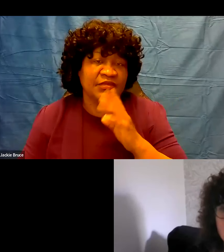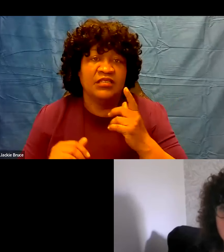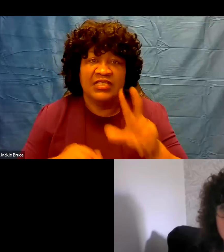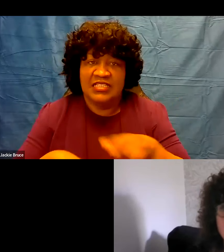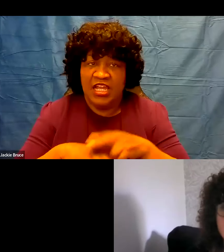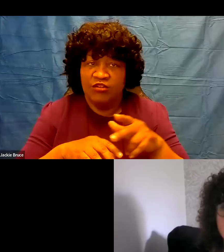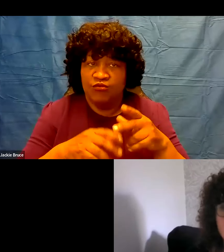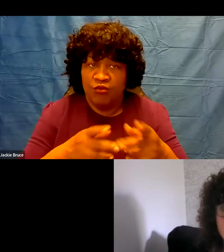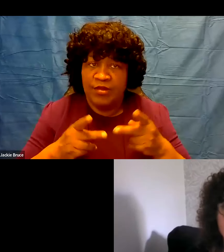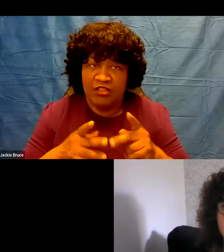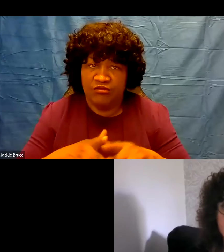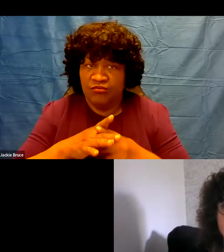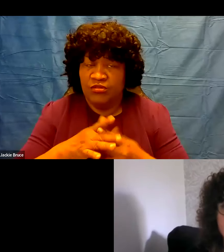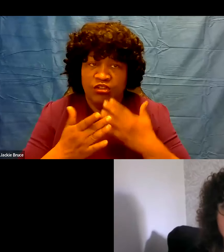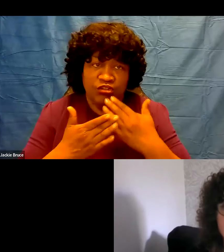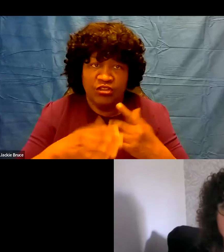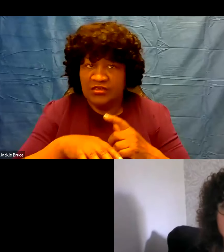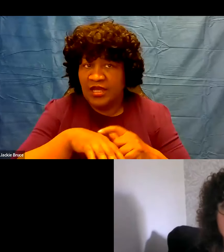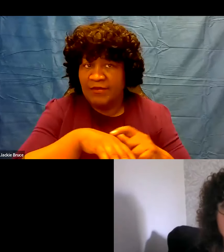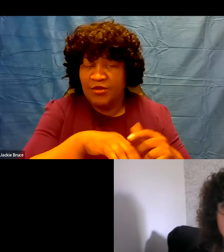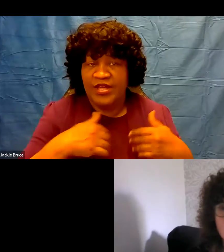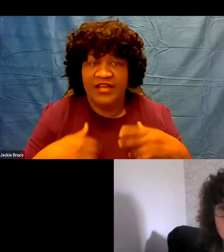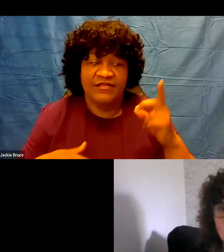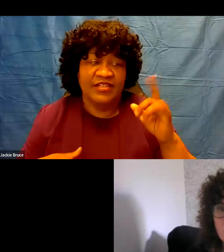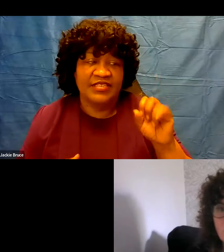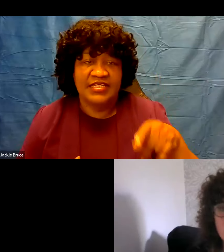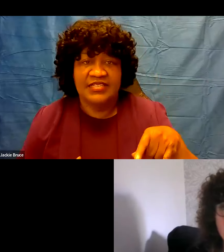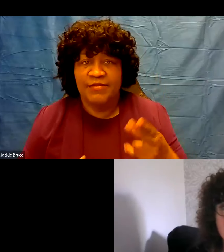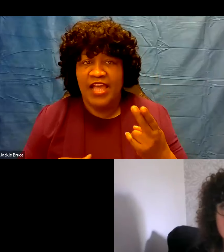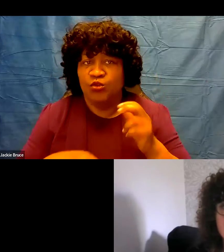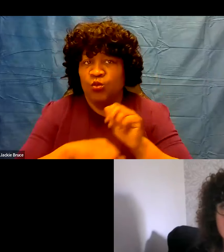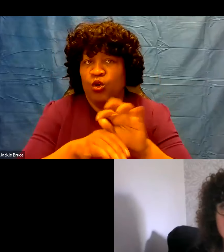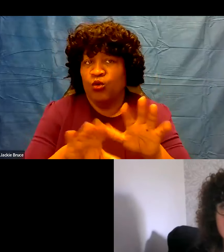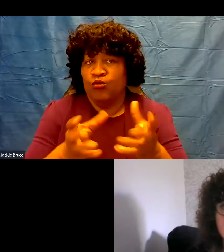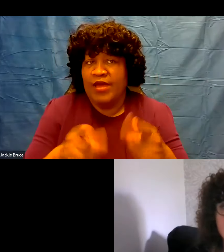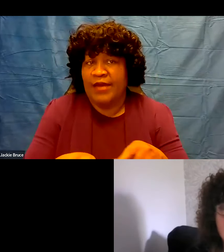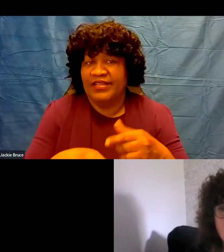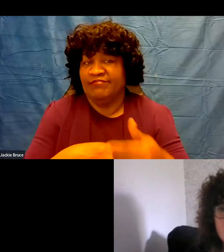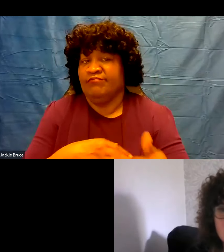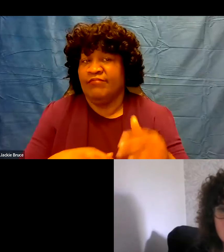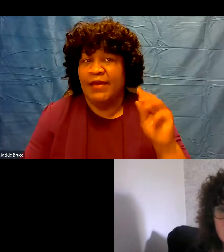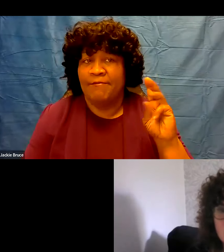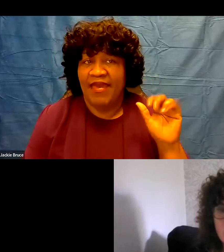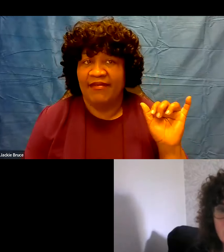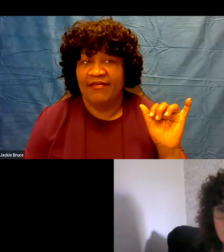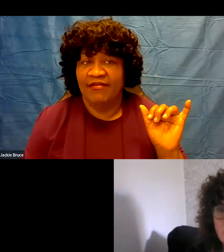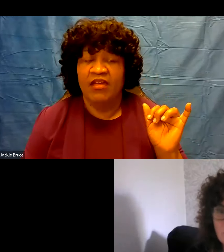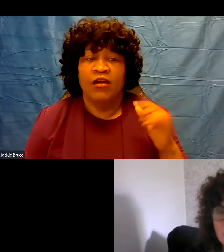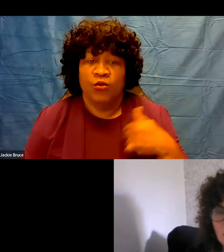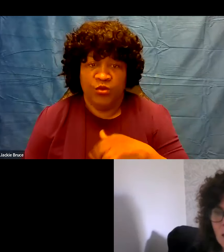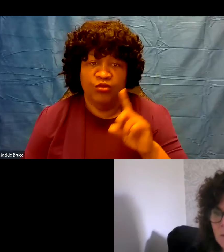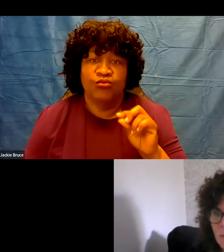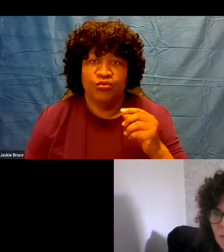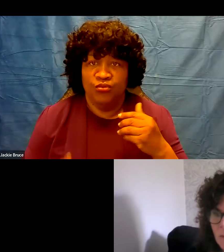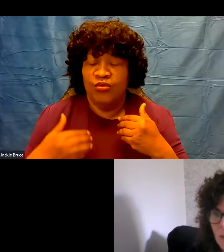in, and it's great timing that we have the dispatch protocols work group coming up in May. And we do have